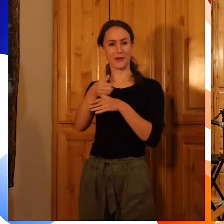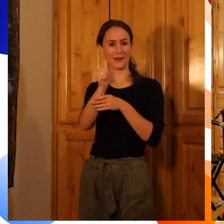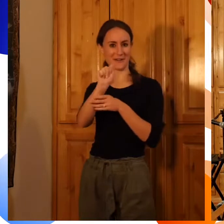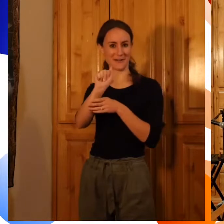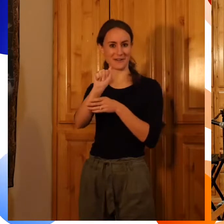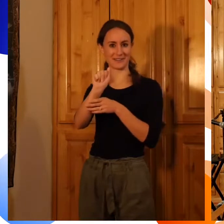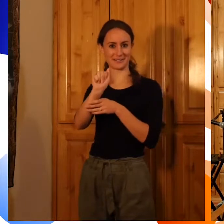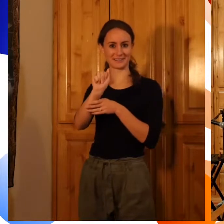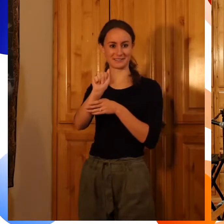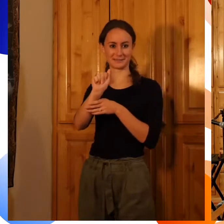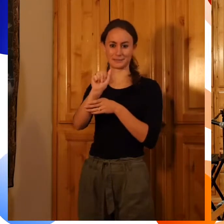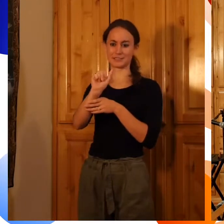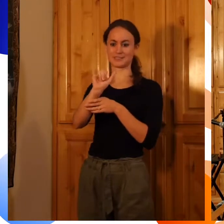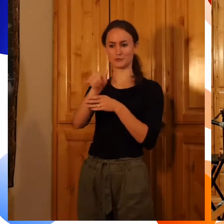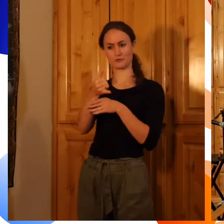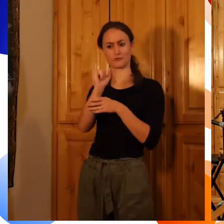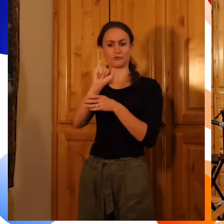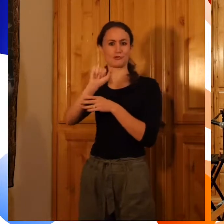starlight.